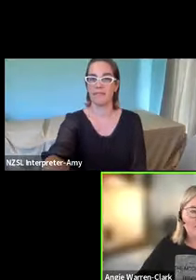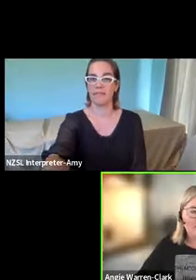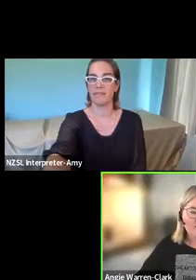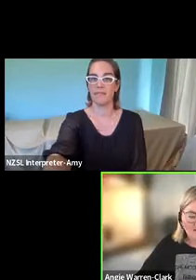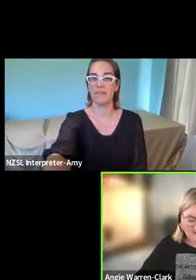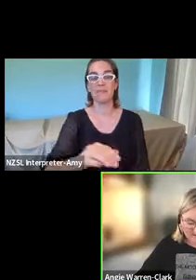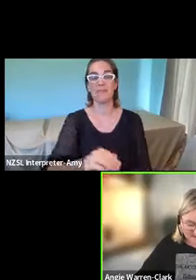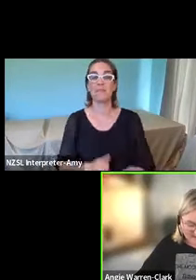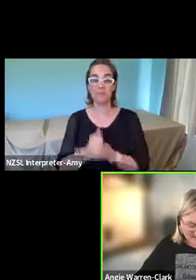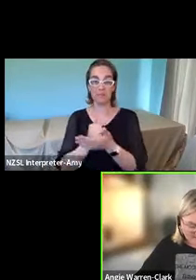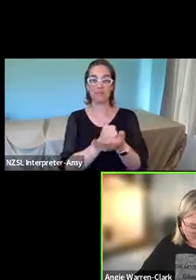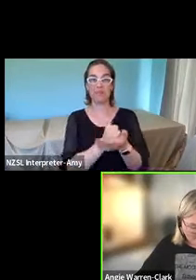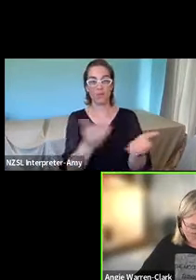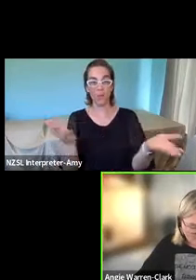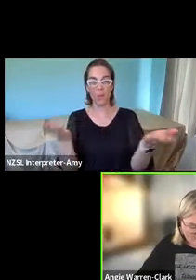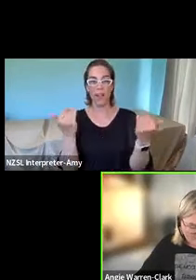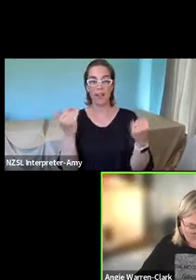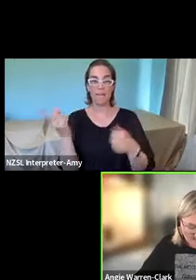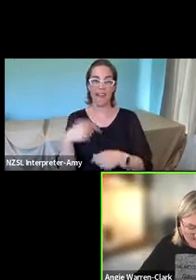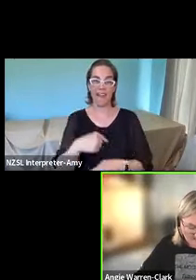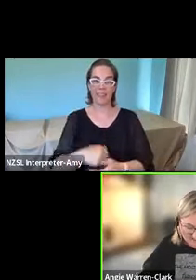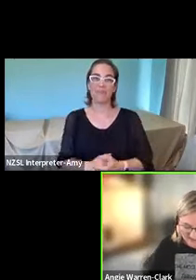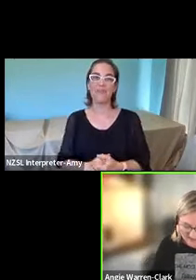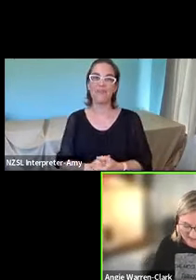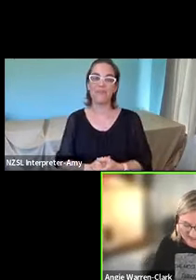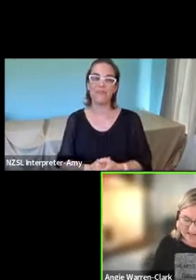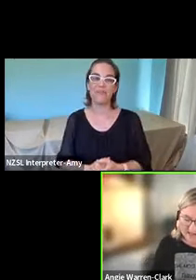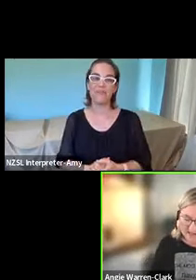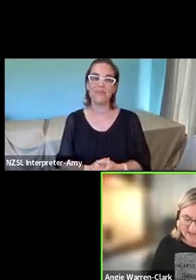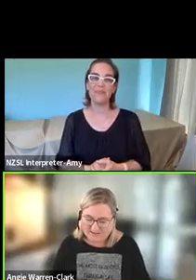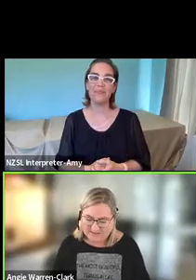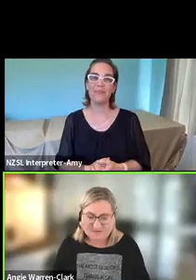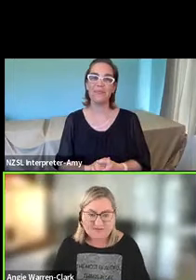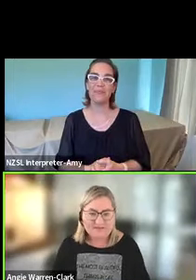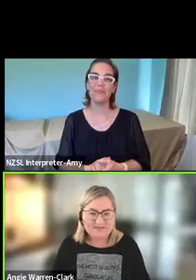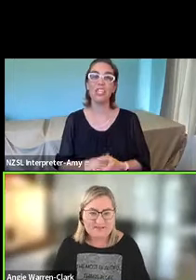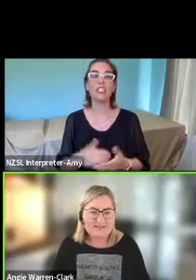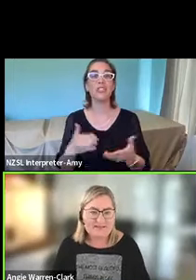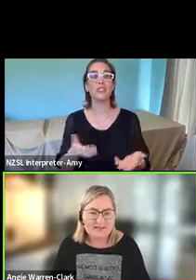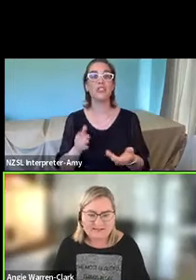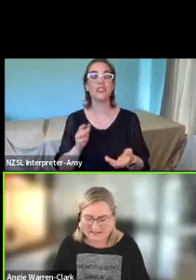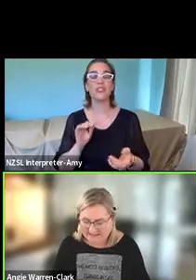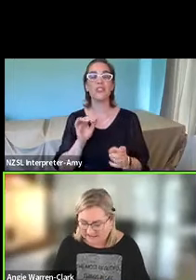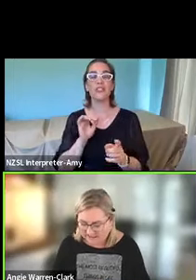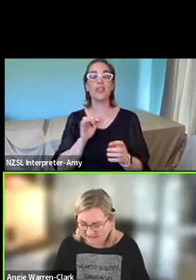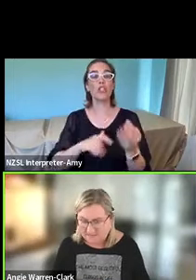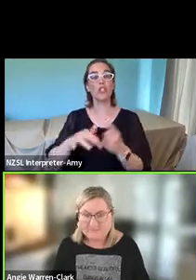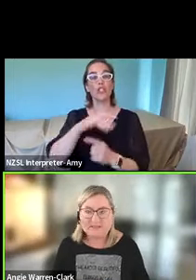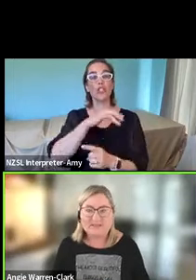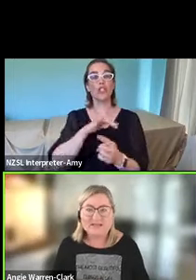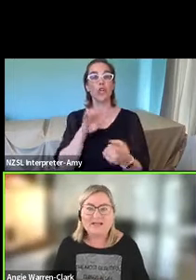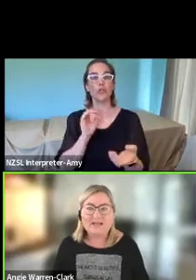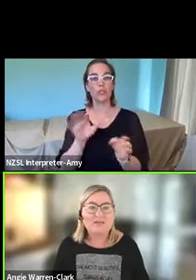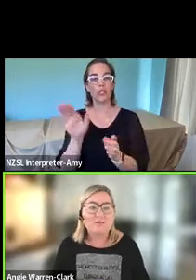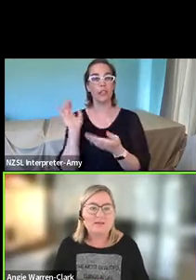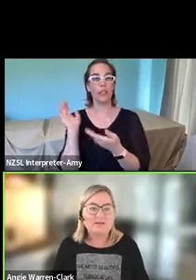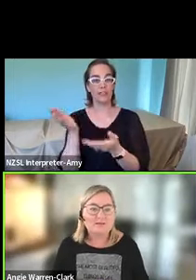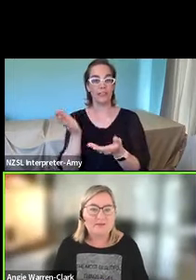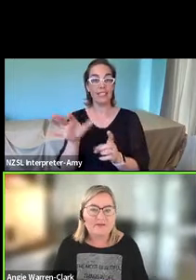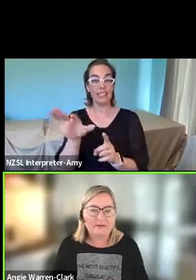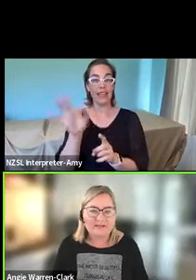Ngā mihi nui kia koutou. Welcome back to the Social Services Select Committee. We've just had